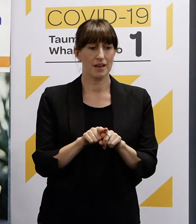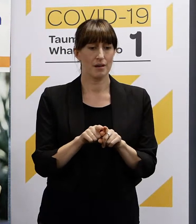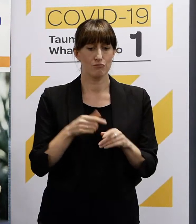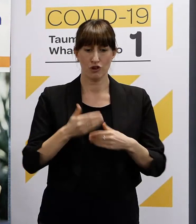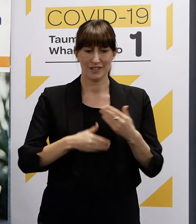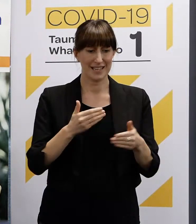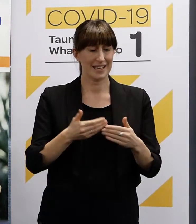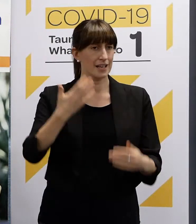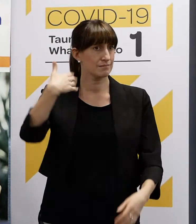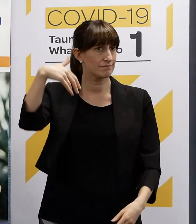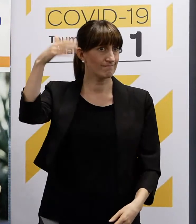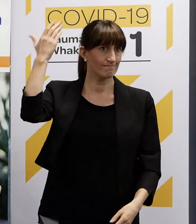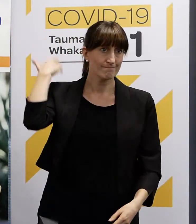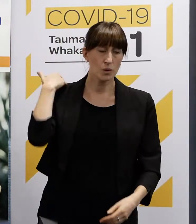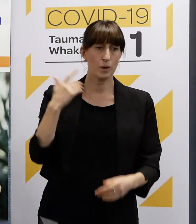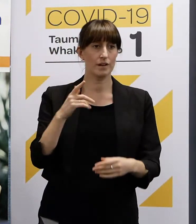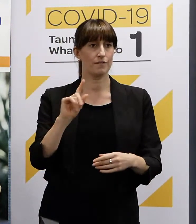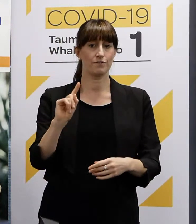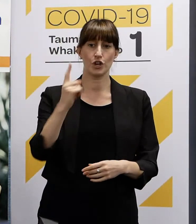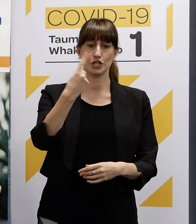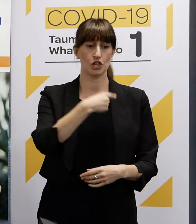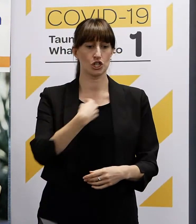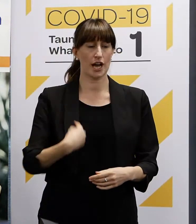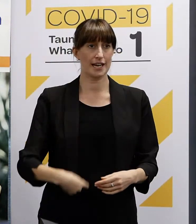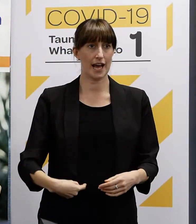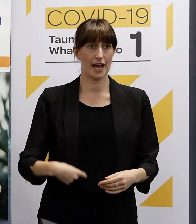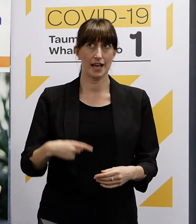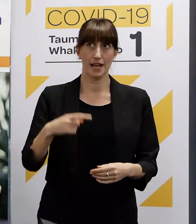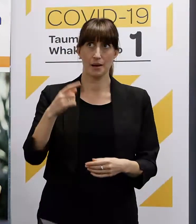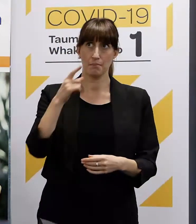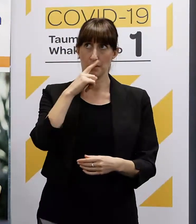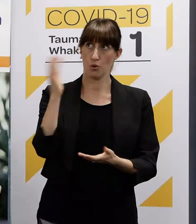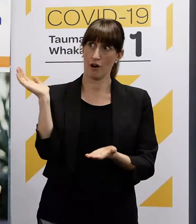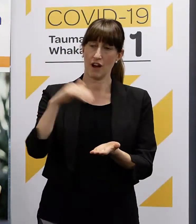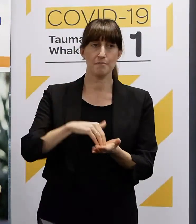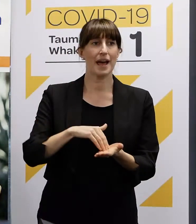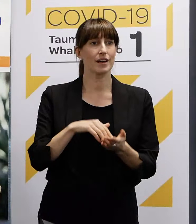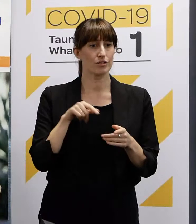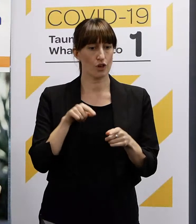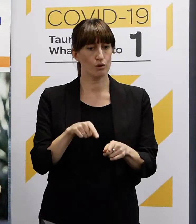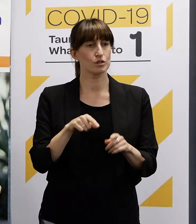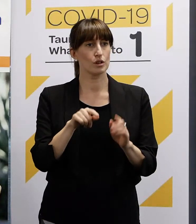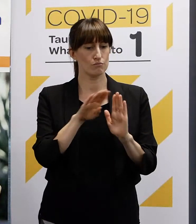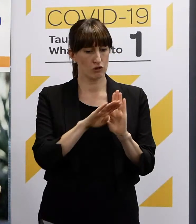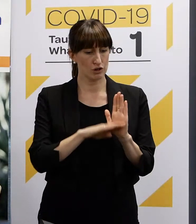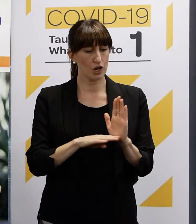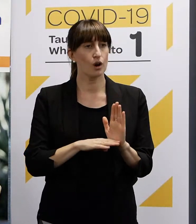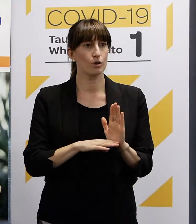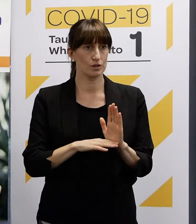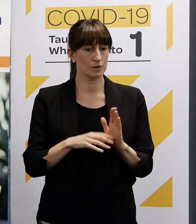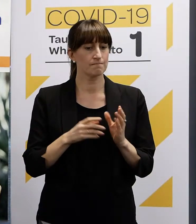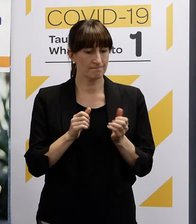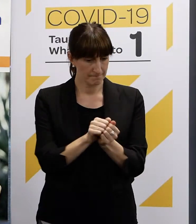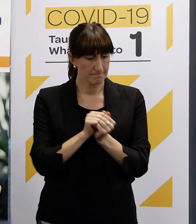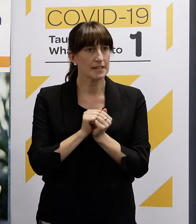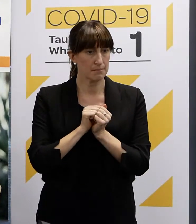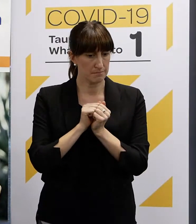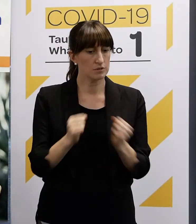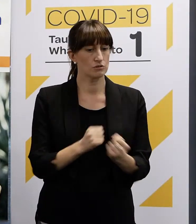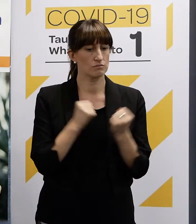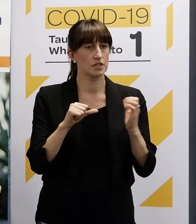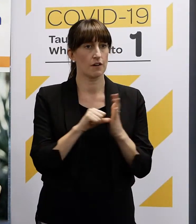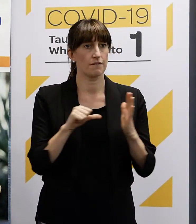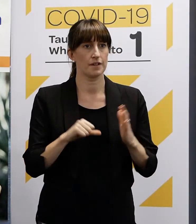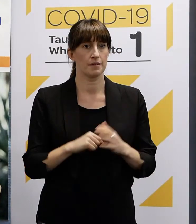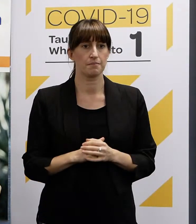who are transporting people, safe. So just on that, There's one more question there. Sorry, yeah. With the high demand for testing, what's the current advice